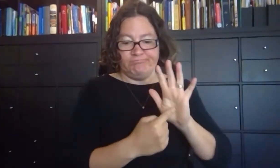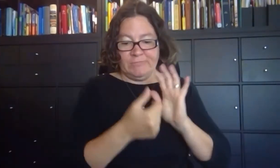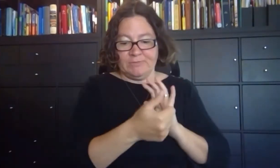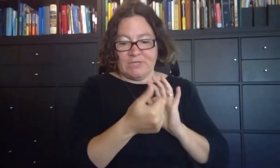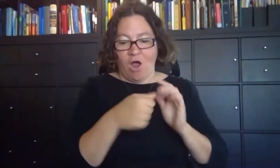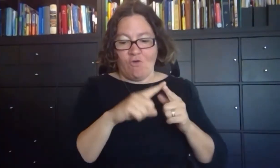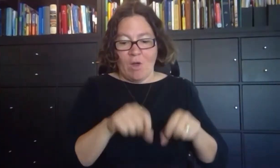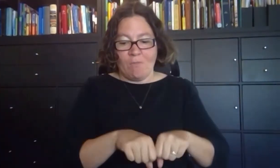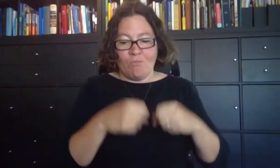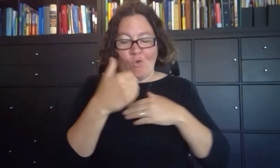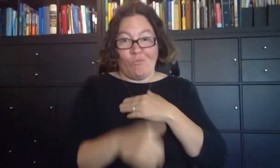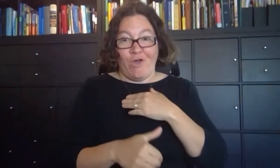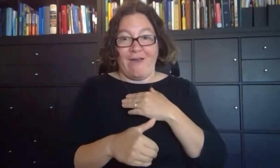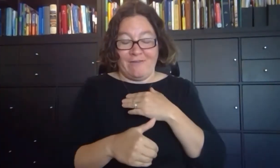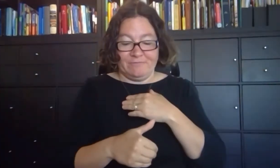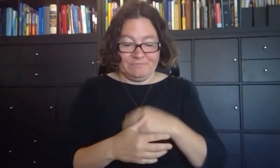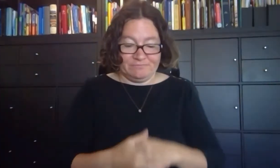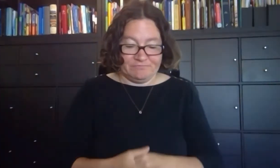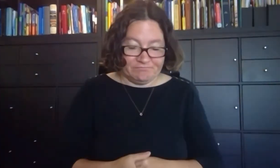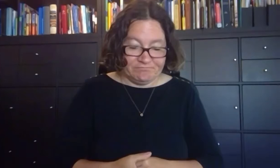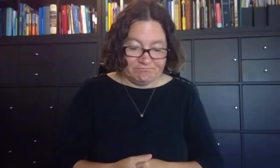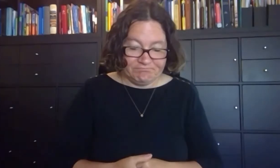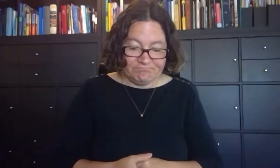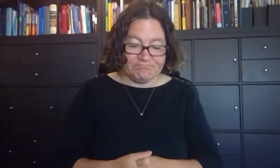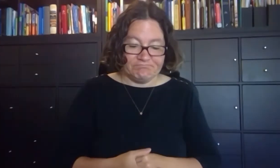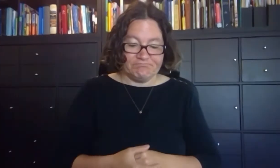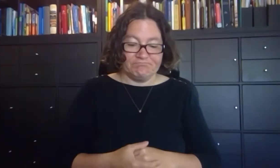them as he broke the bread.